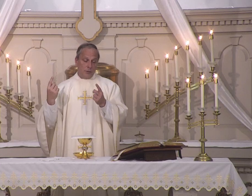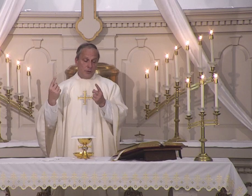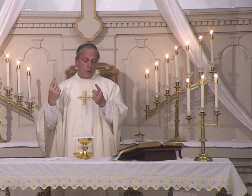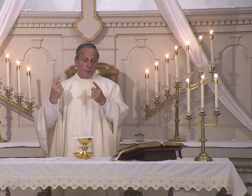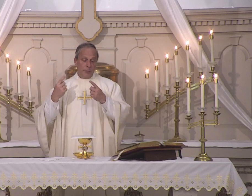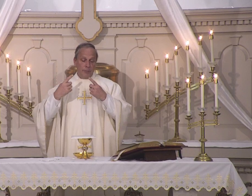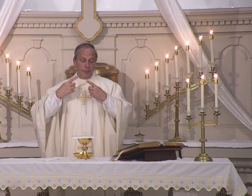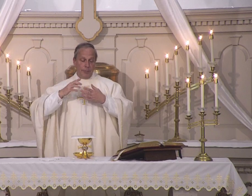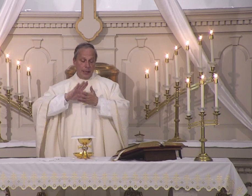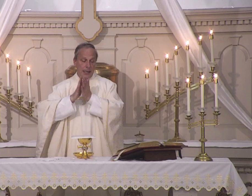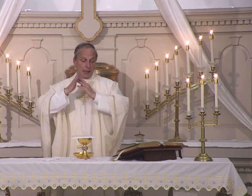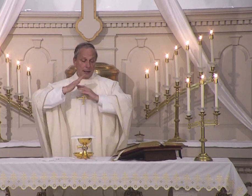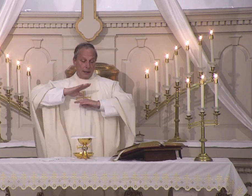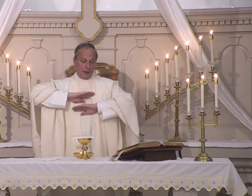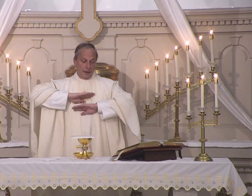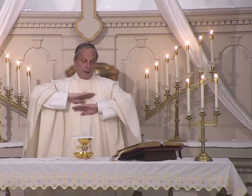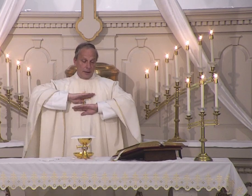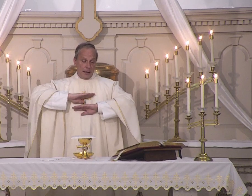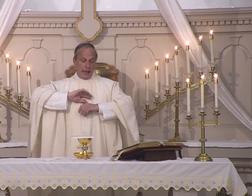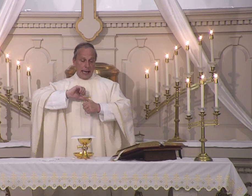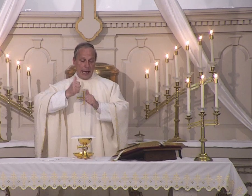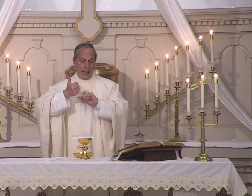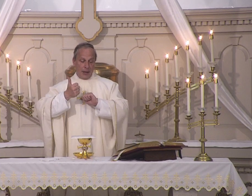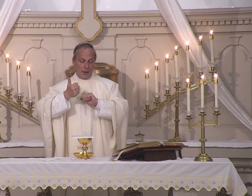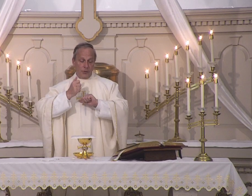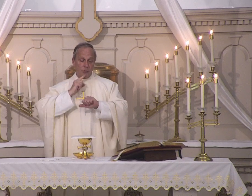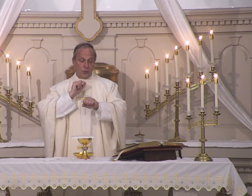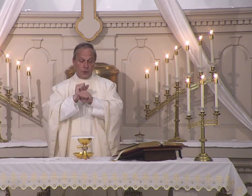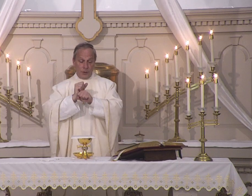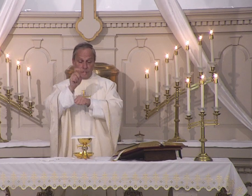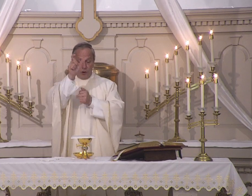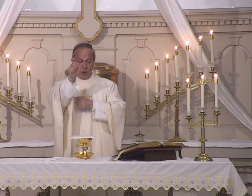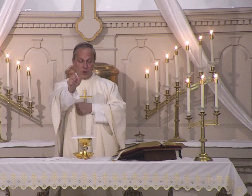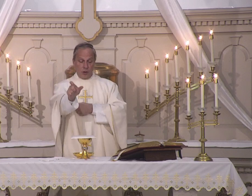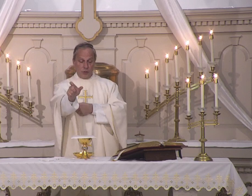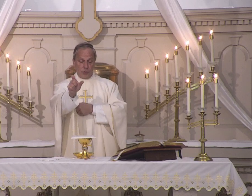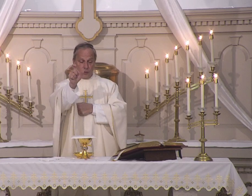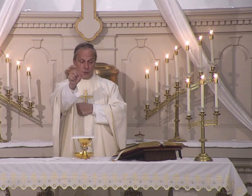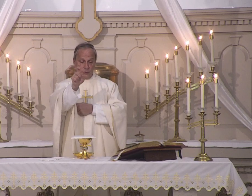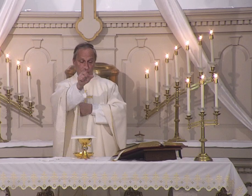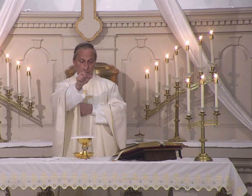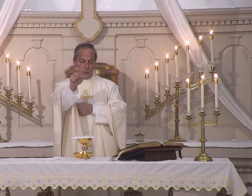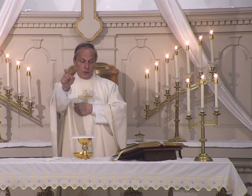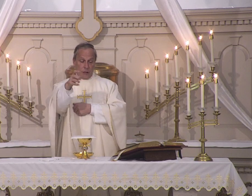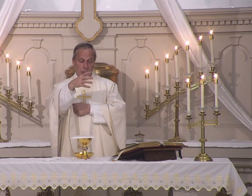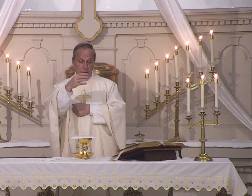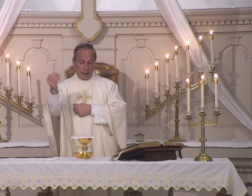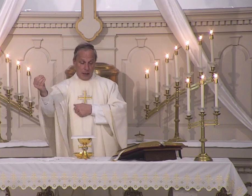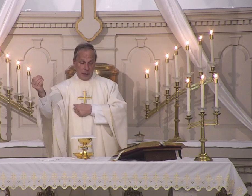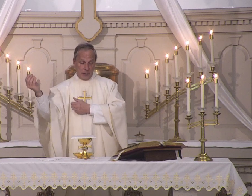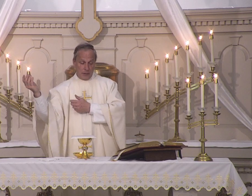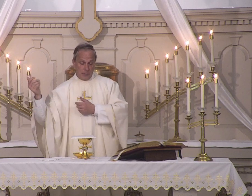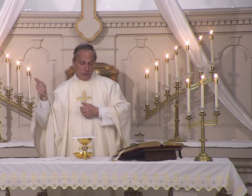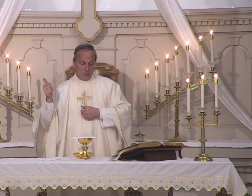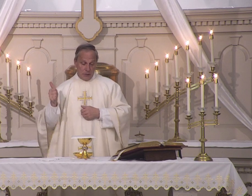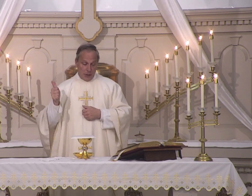he brought the sacrifices of old to fulfillment in the reality of the cross.